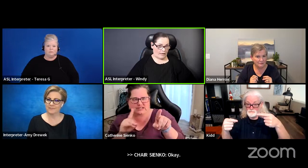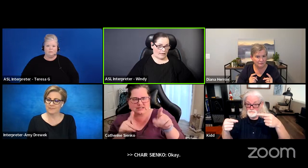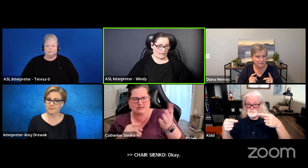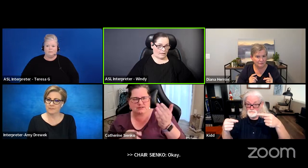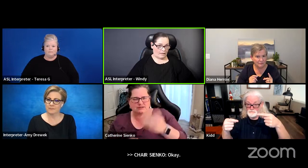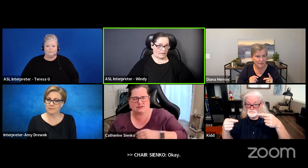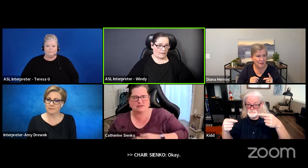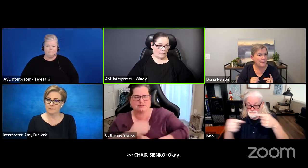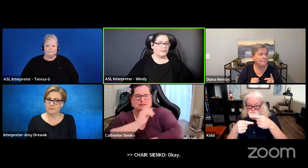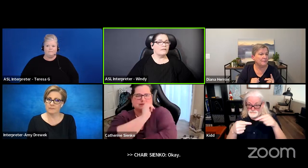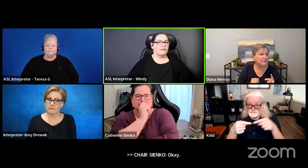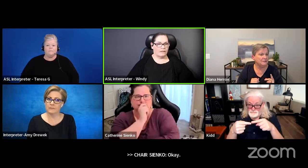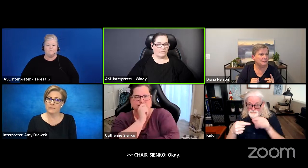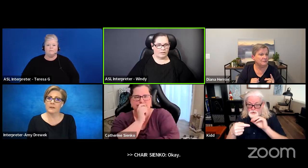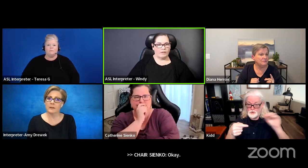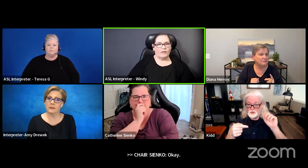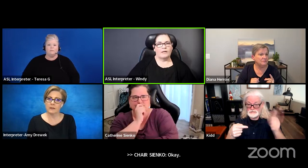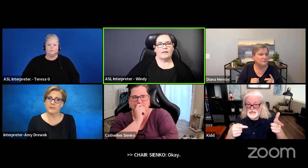But